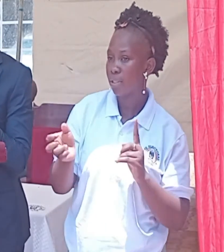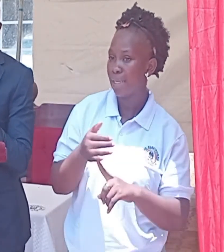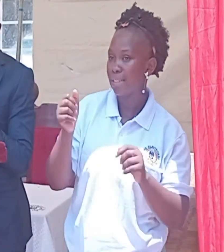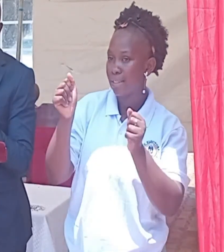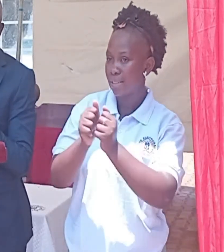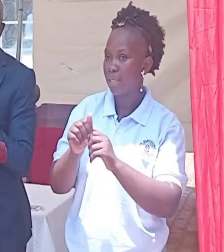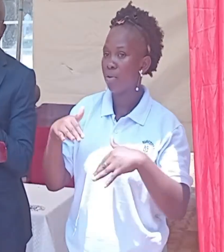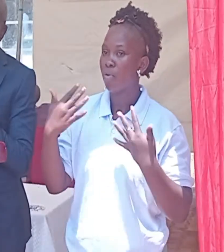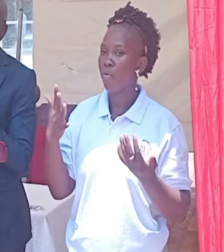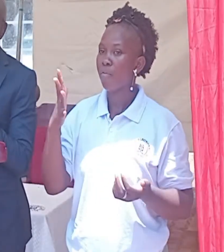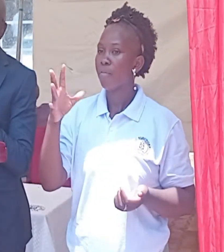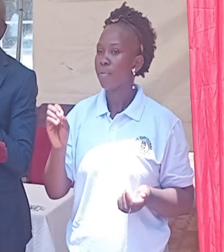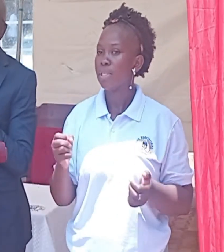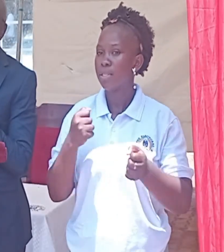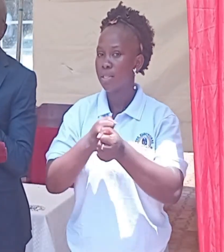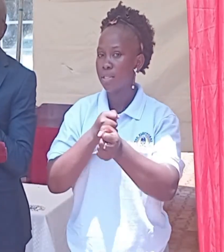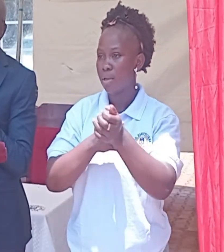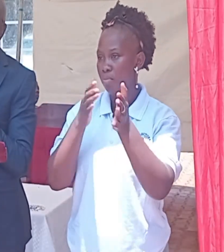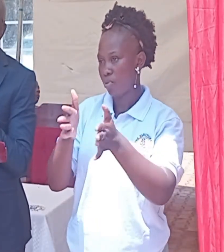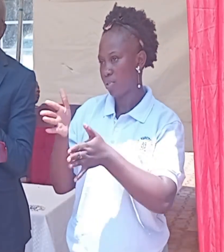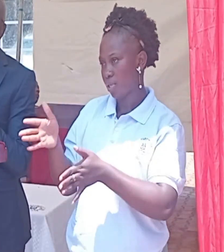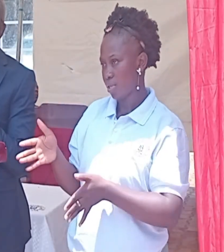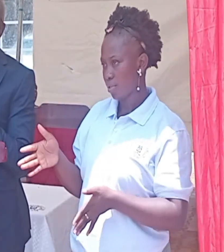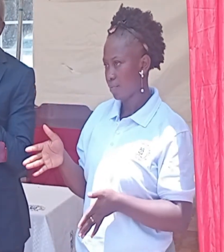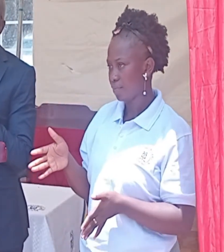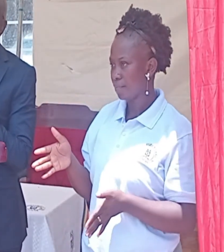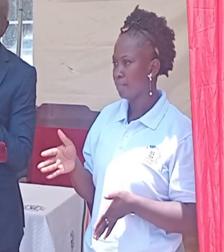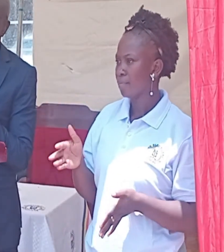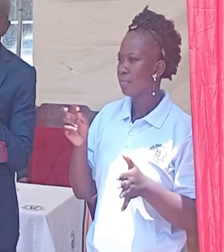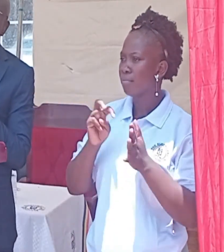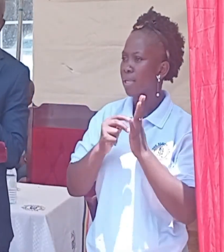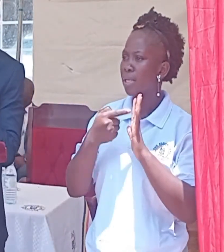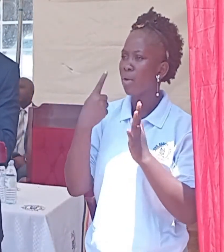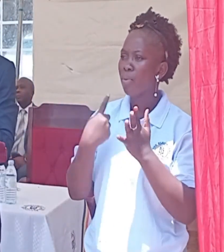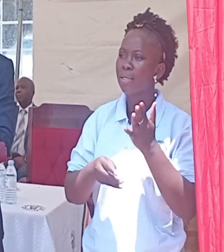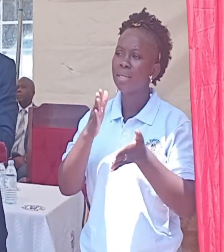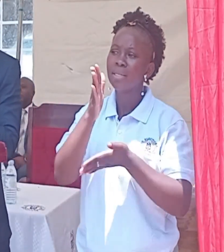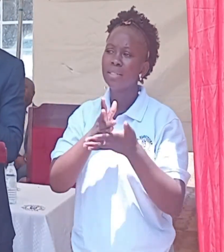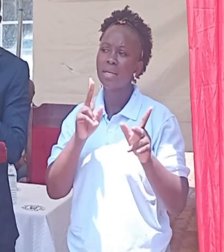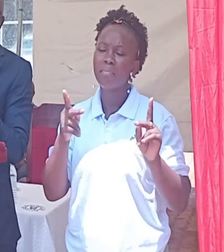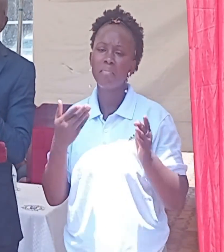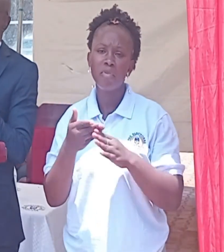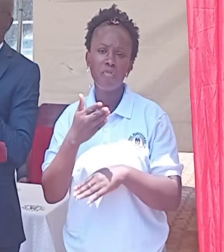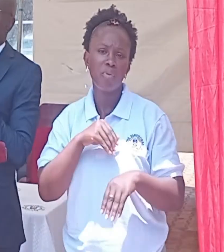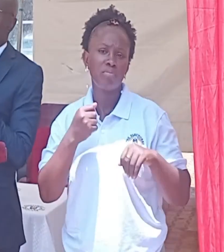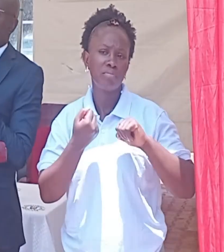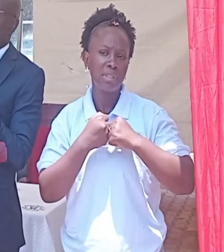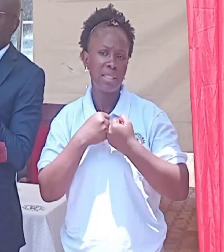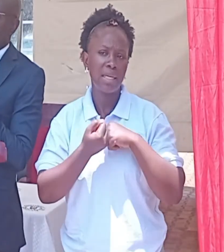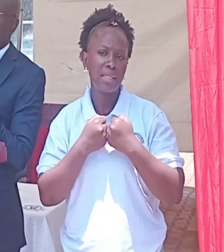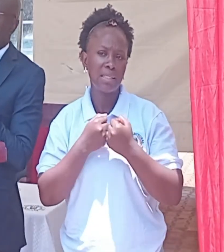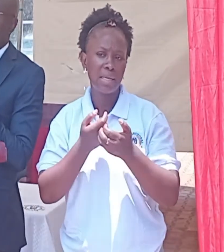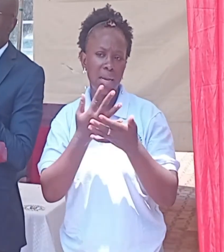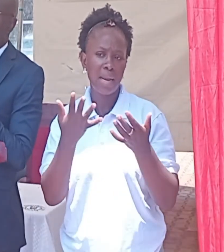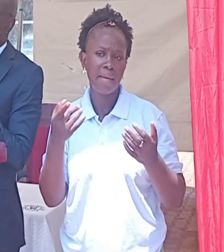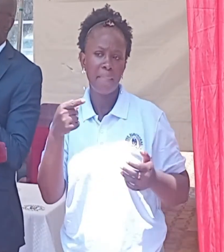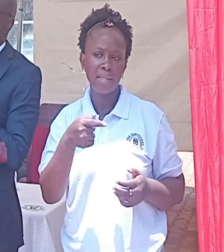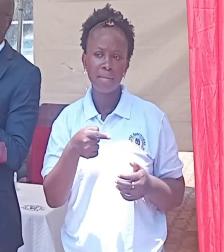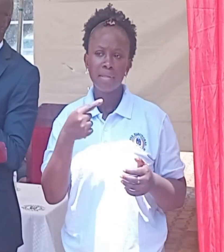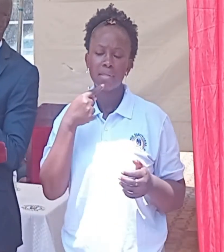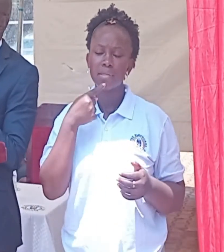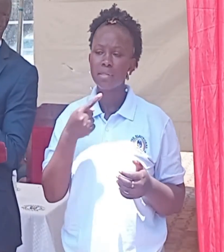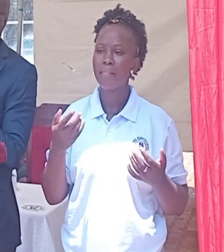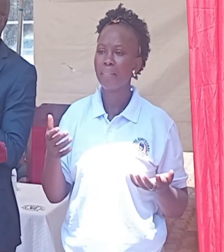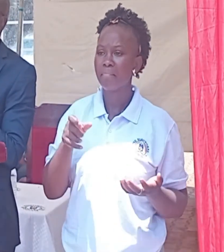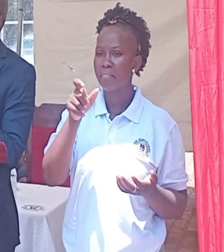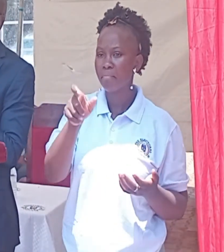or 15 supporters. So some people were challenging those numbers. Either